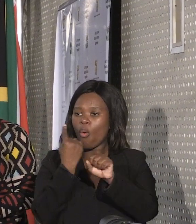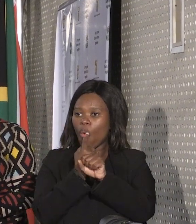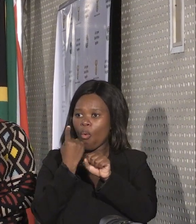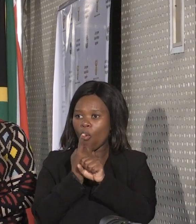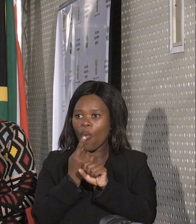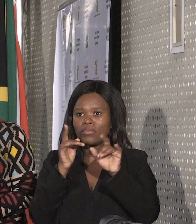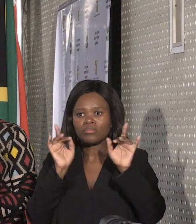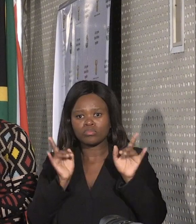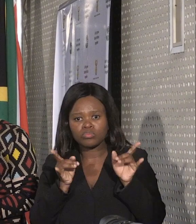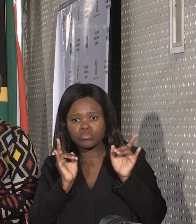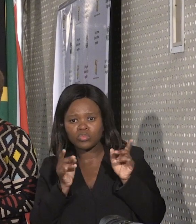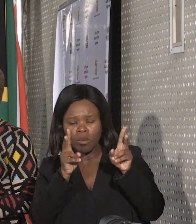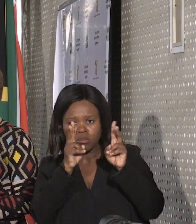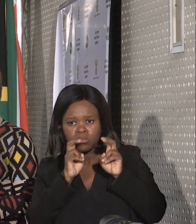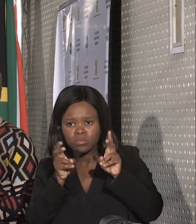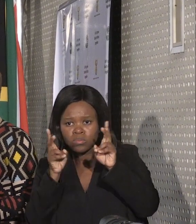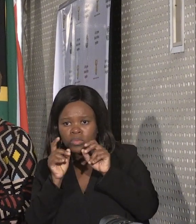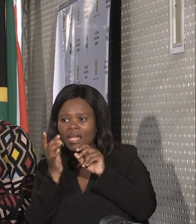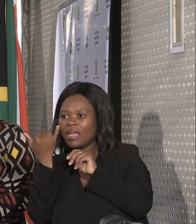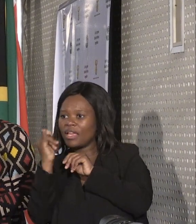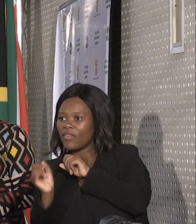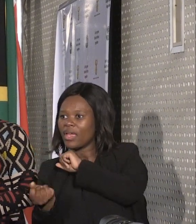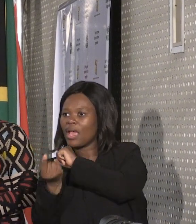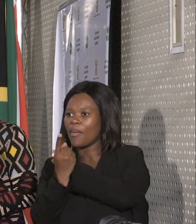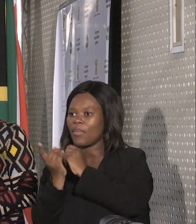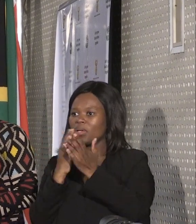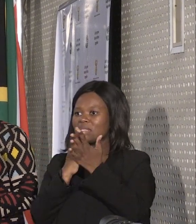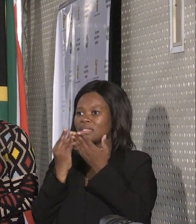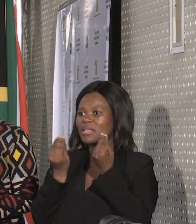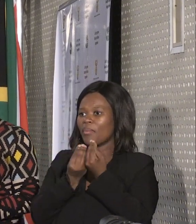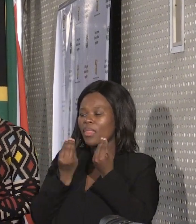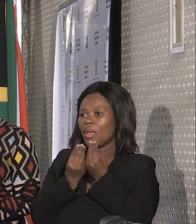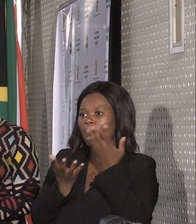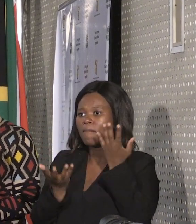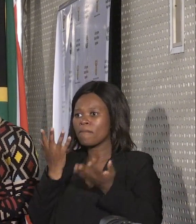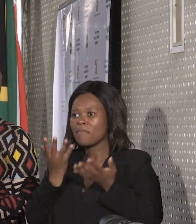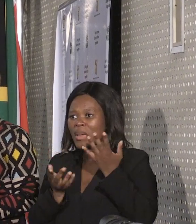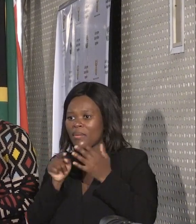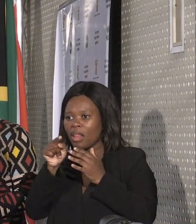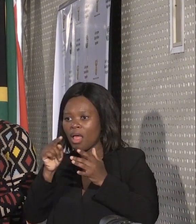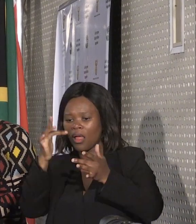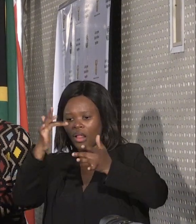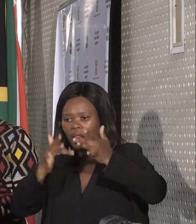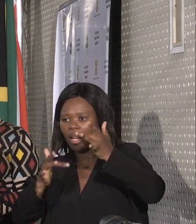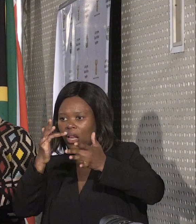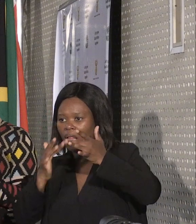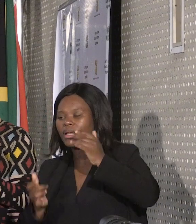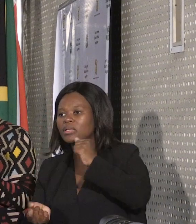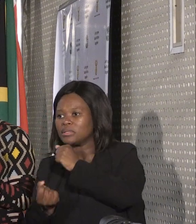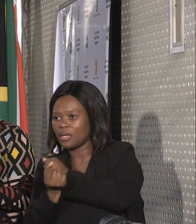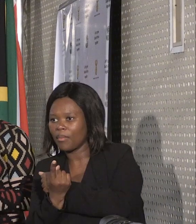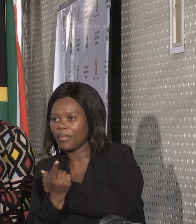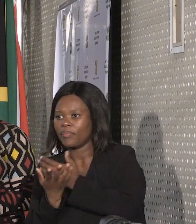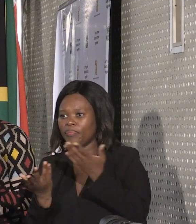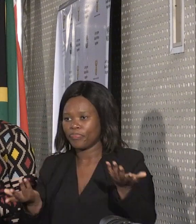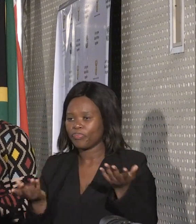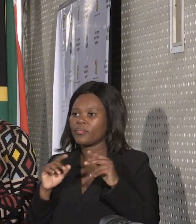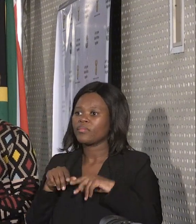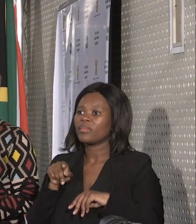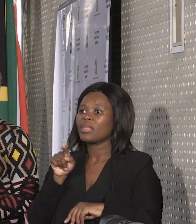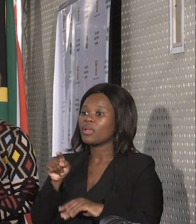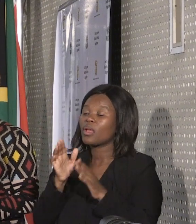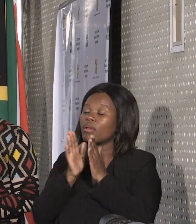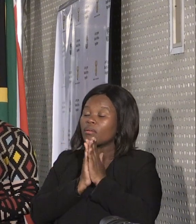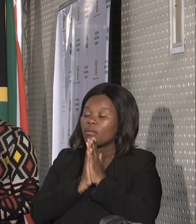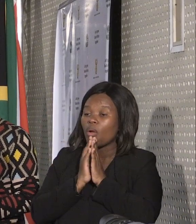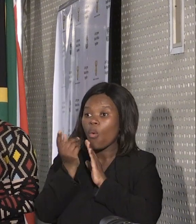isikhathi sibhekile ukuthi kuyowenzeka kube khona into yokuthi kube naleyo system failure. Kule